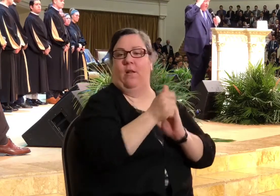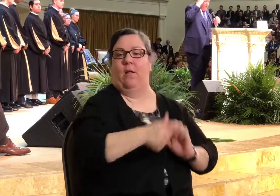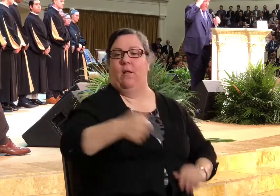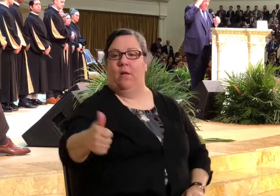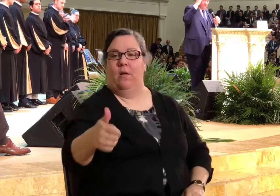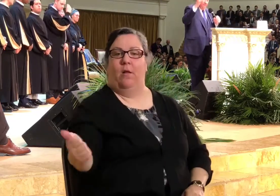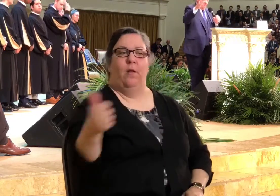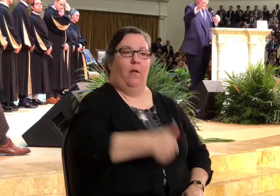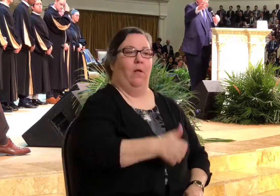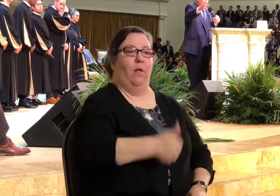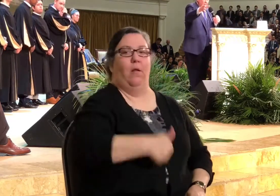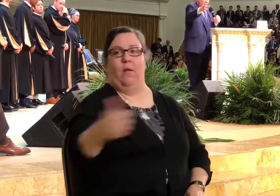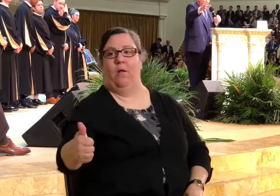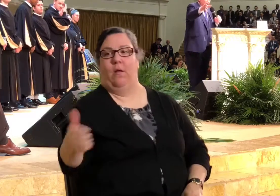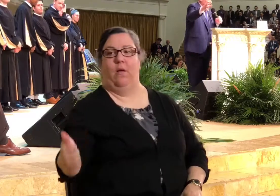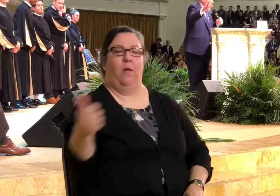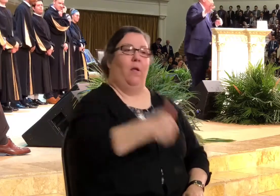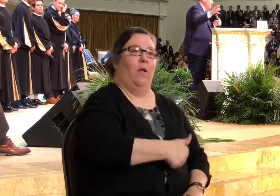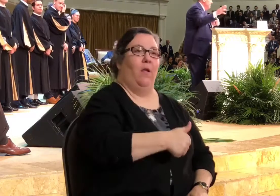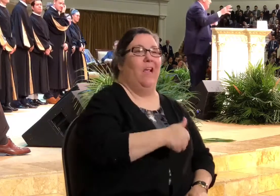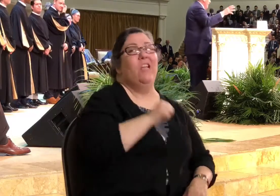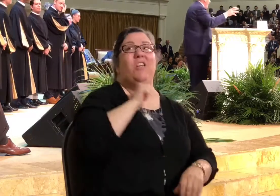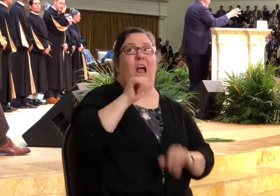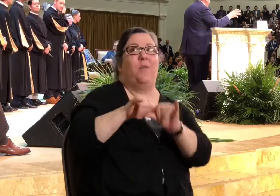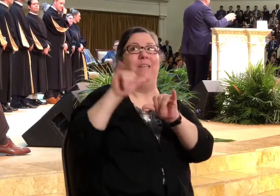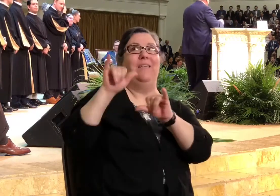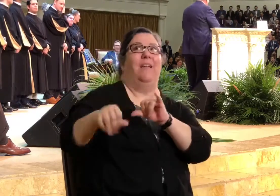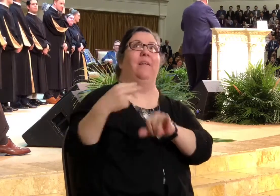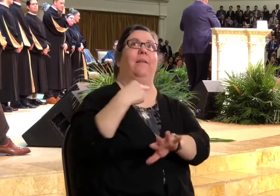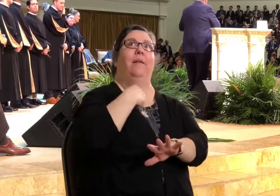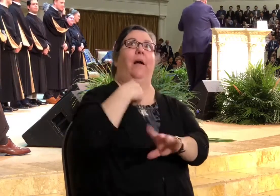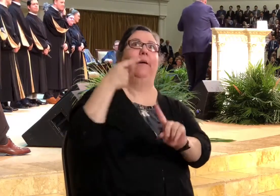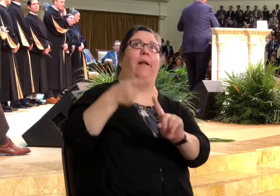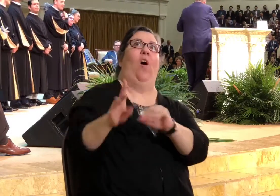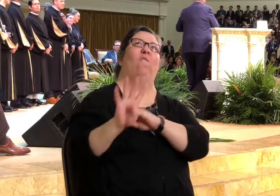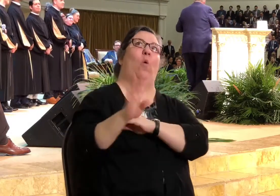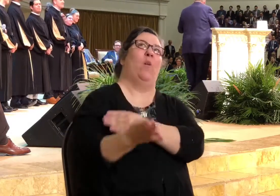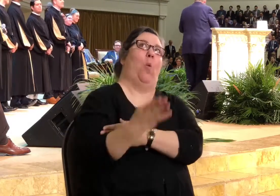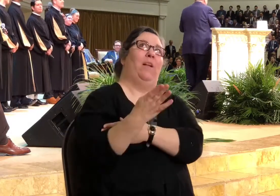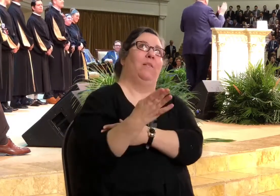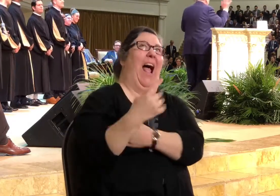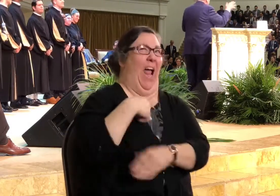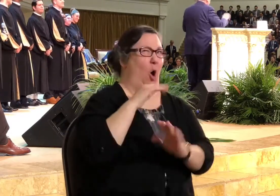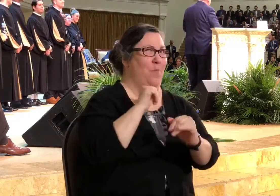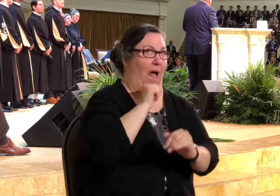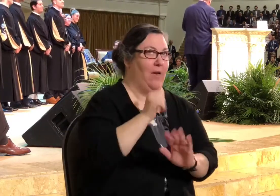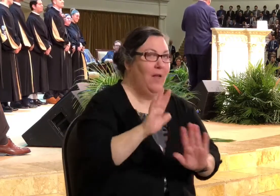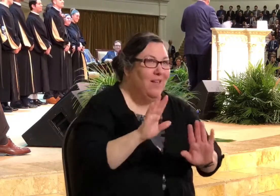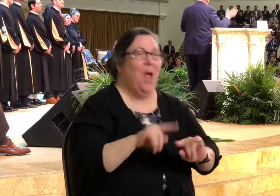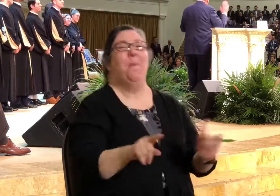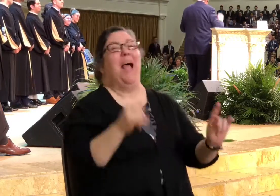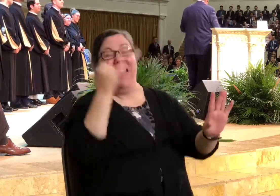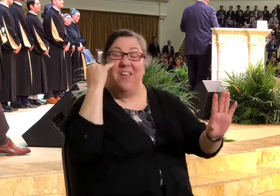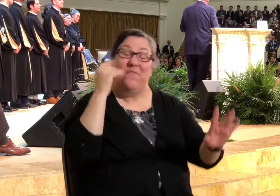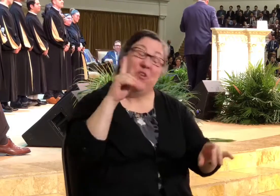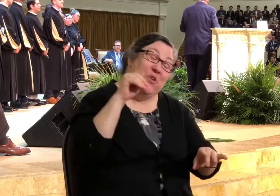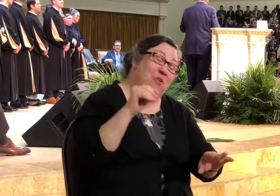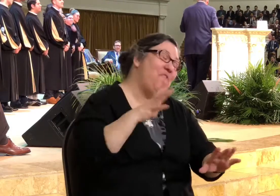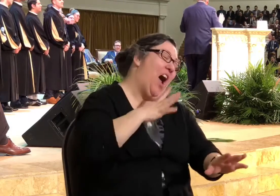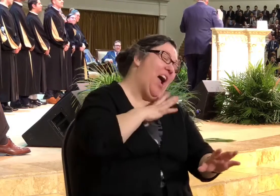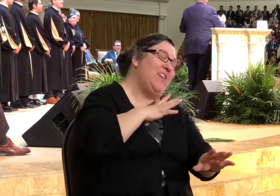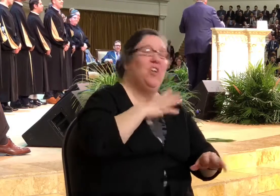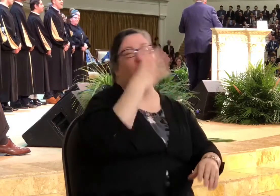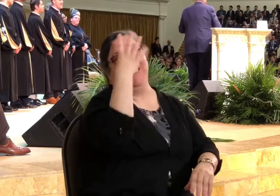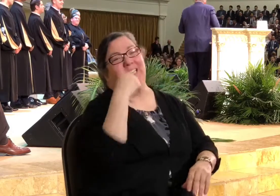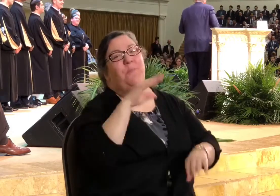I hope. And Amen. No, it's fine if you do. Just sleep on the couch.